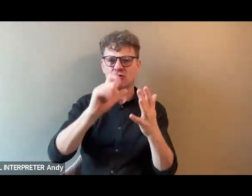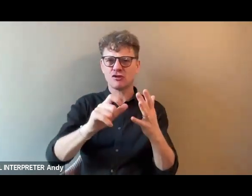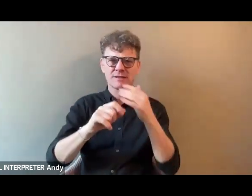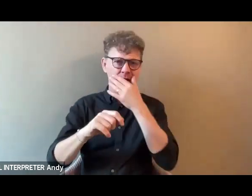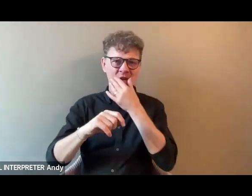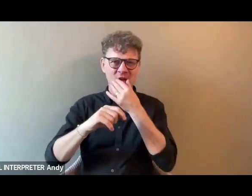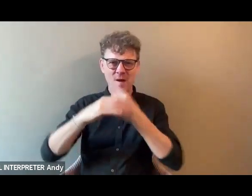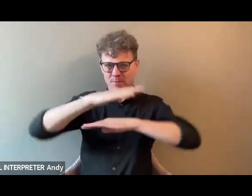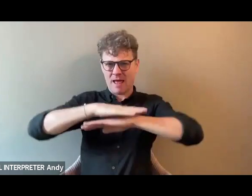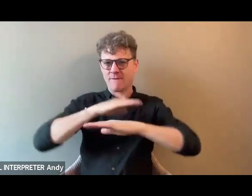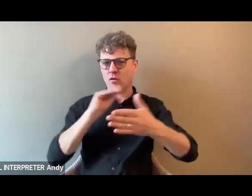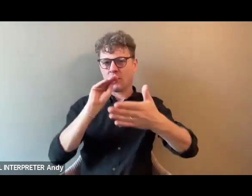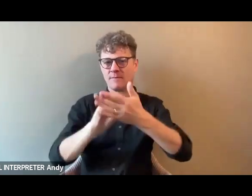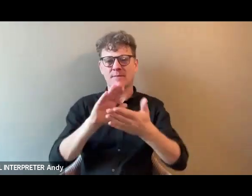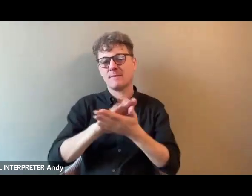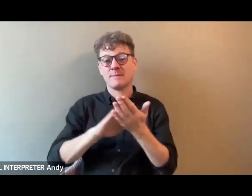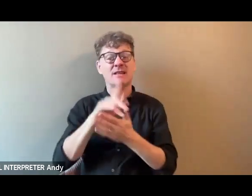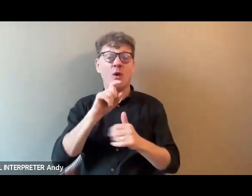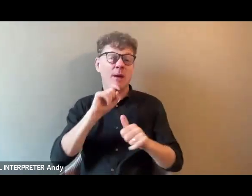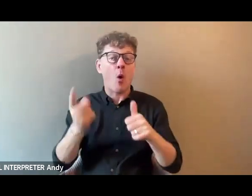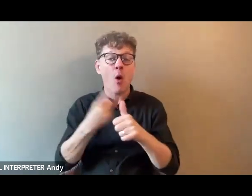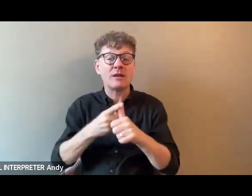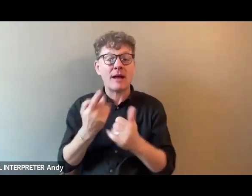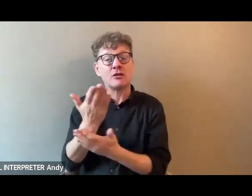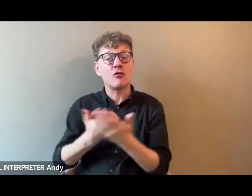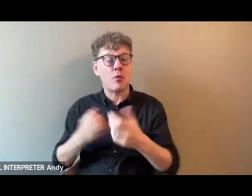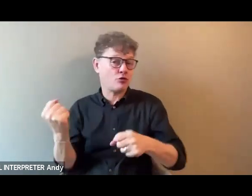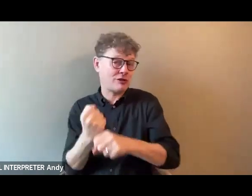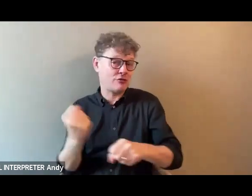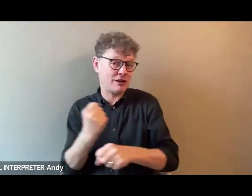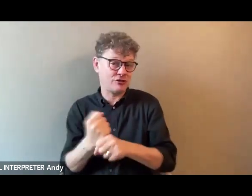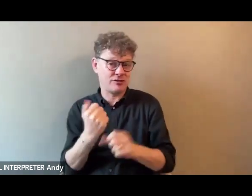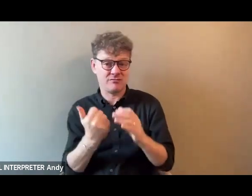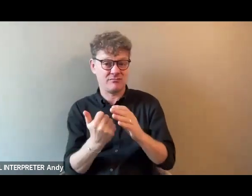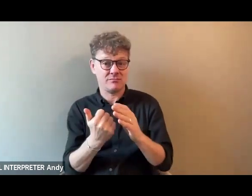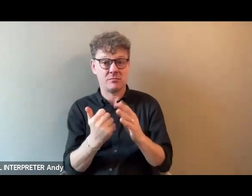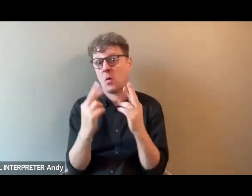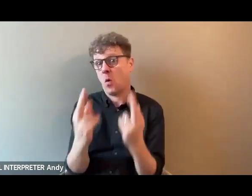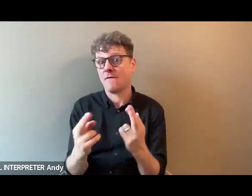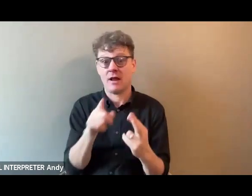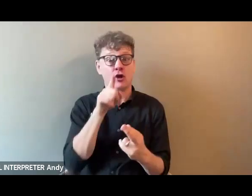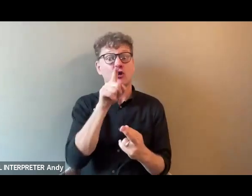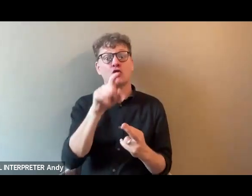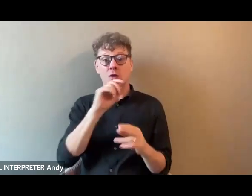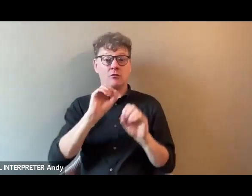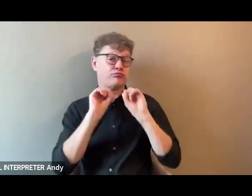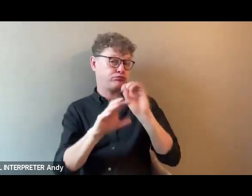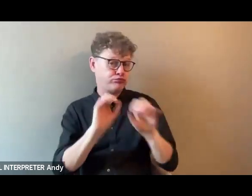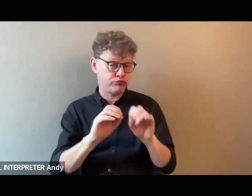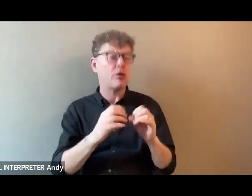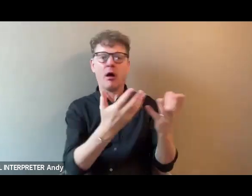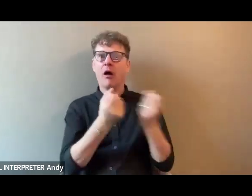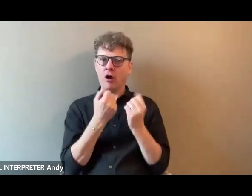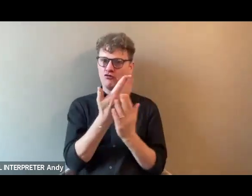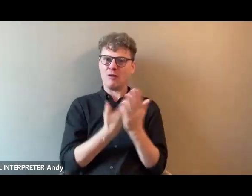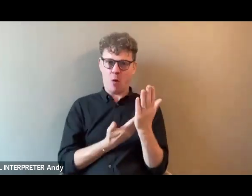almost automatic report generation project out of that as well, so that you will get a report that just is available